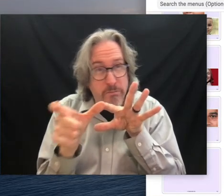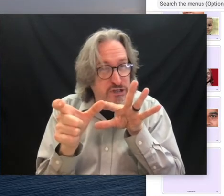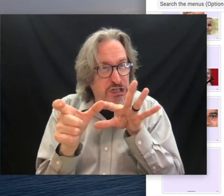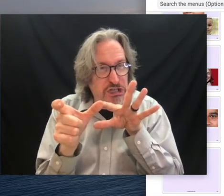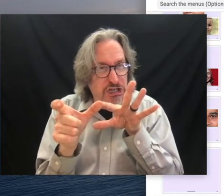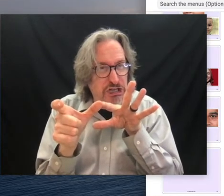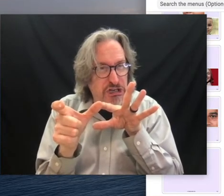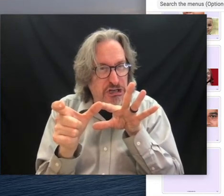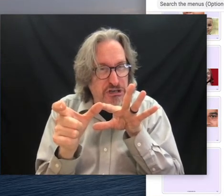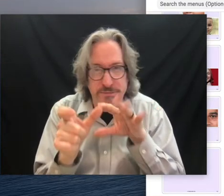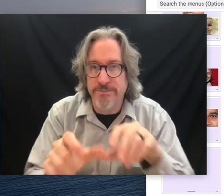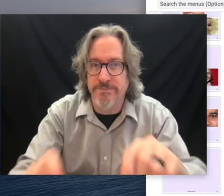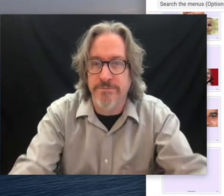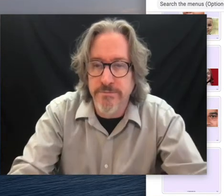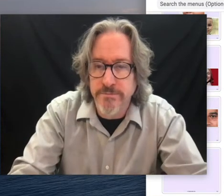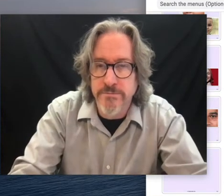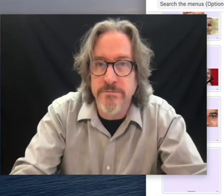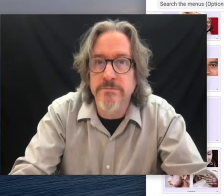or.